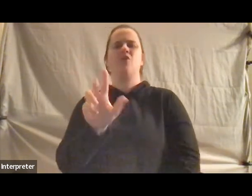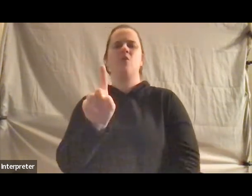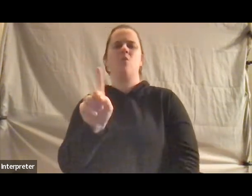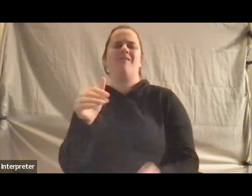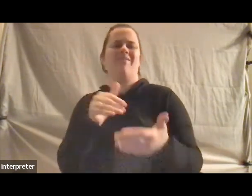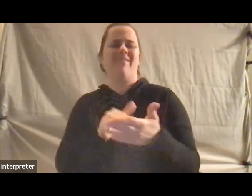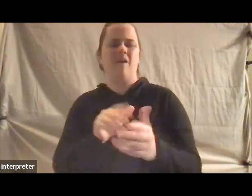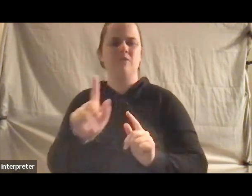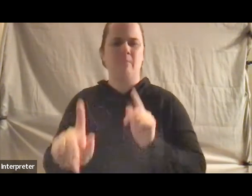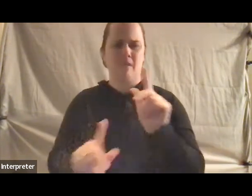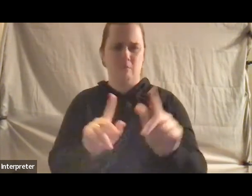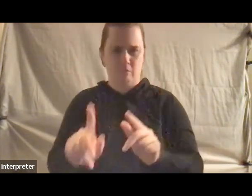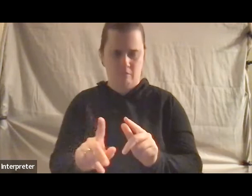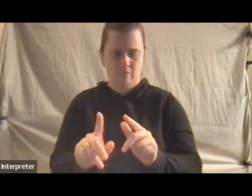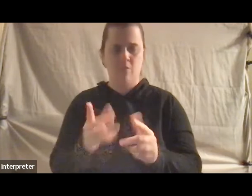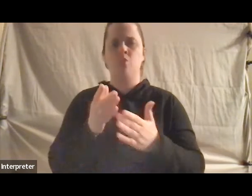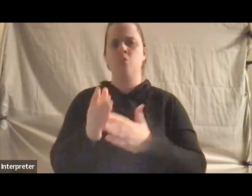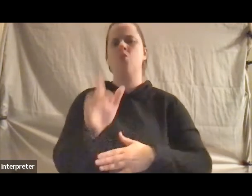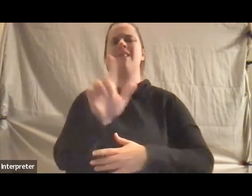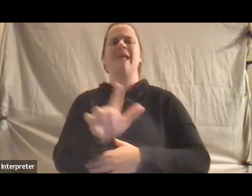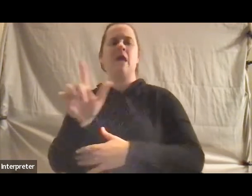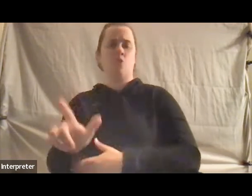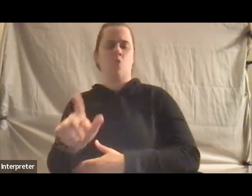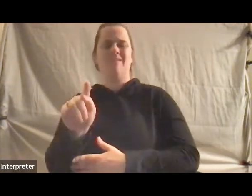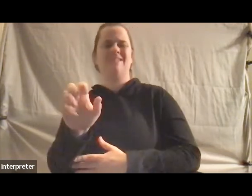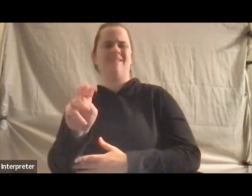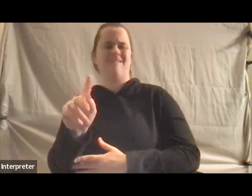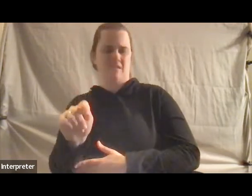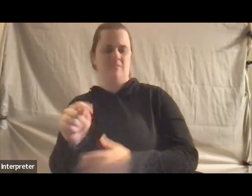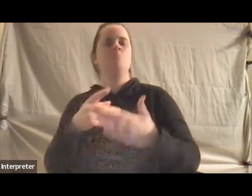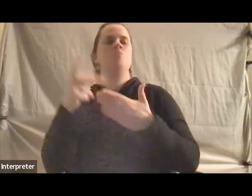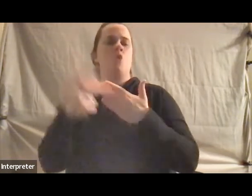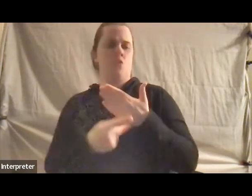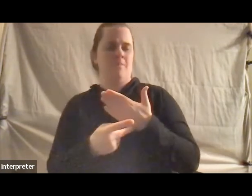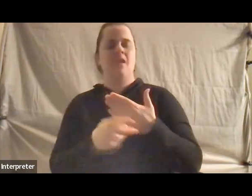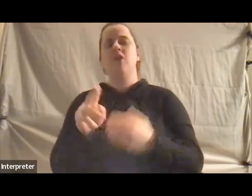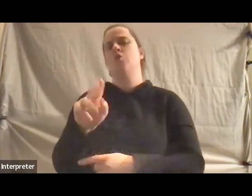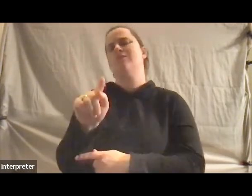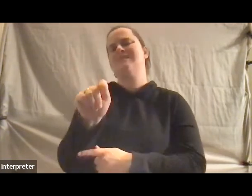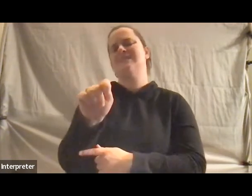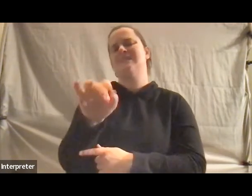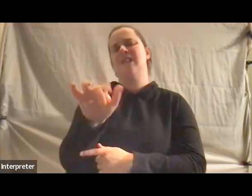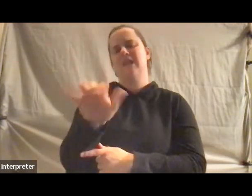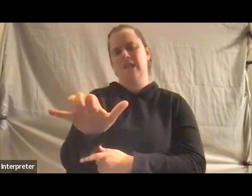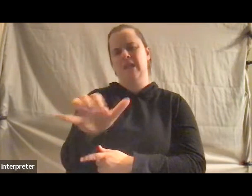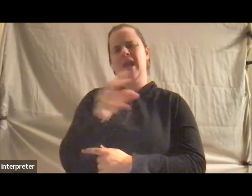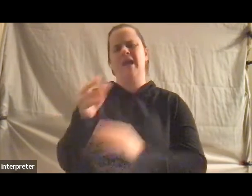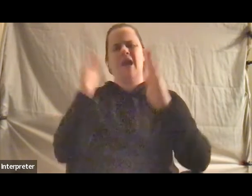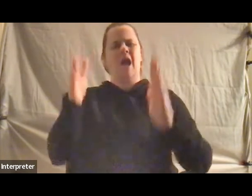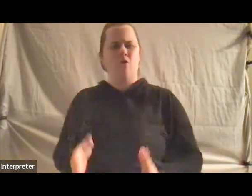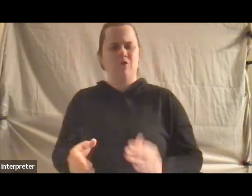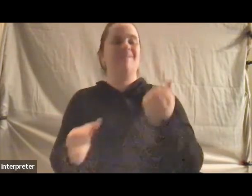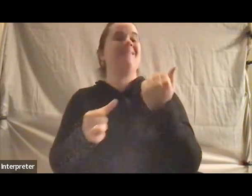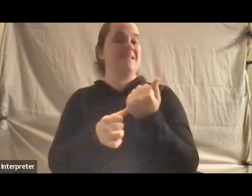31,000 people through our landlord tenant program and utility and housing assistance. And finally, number